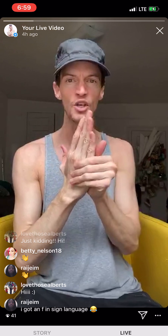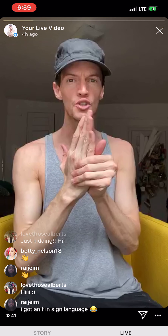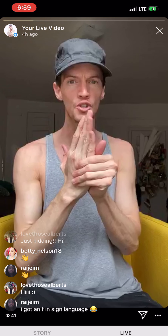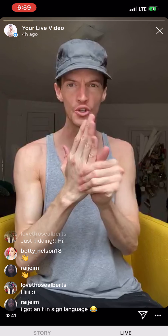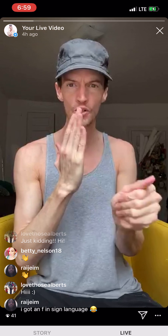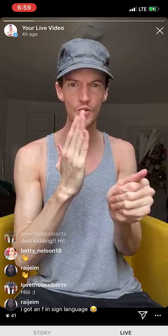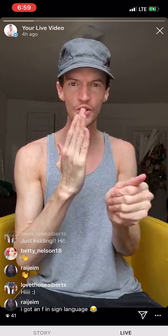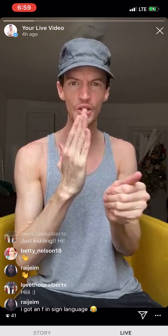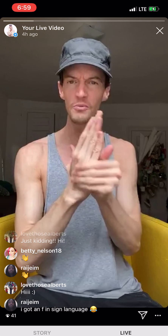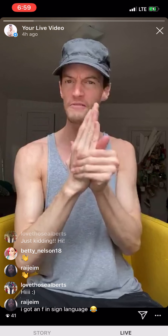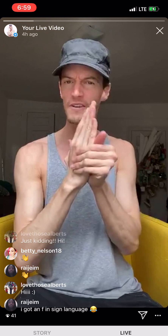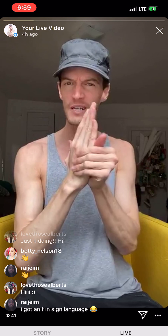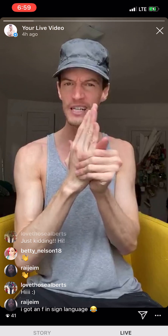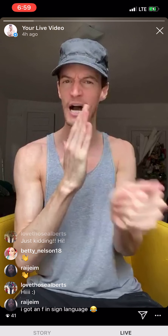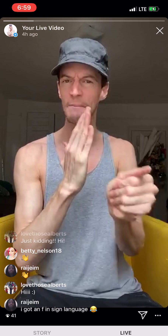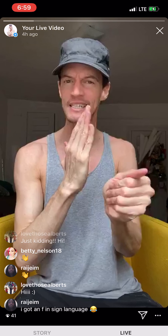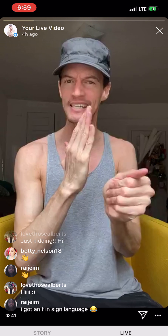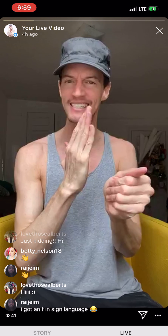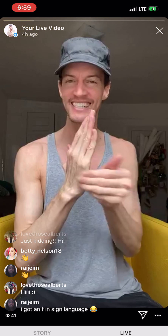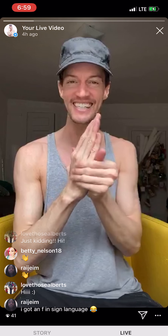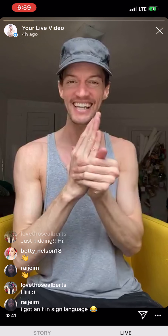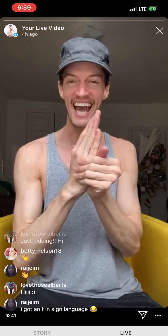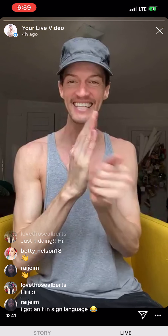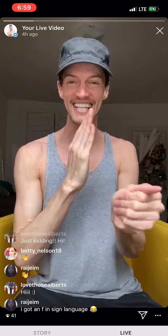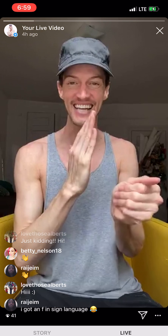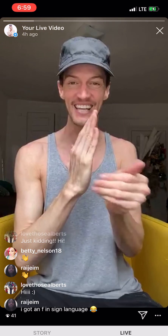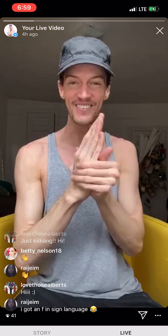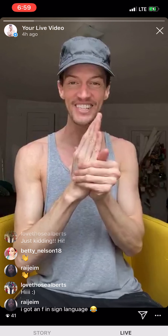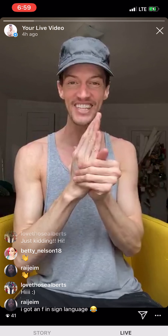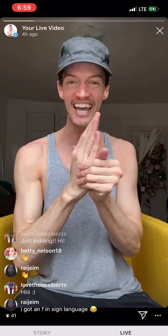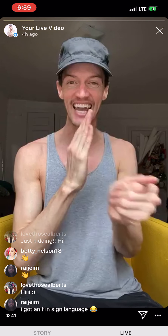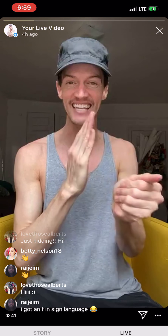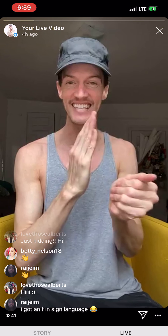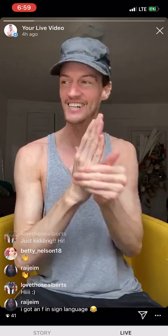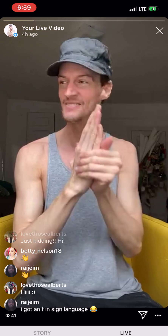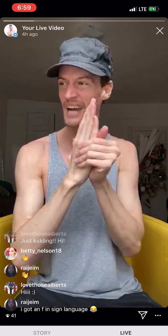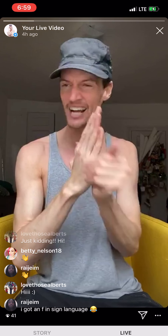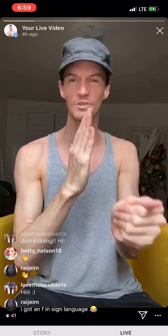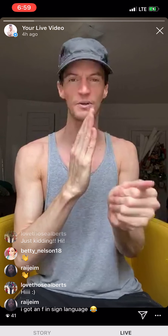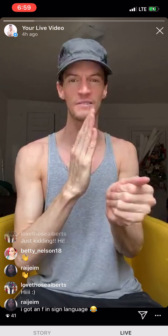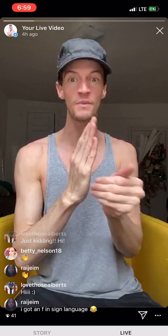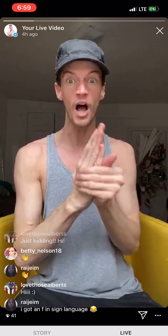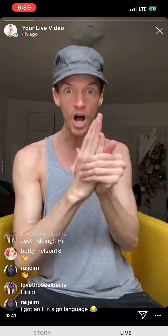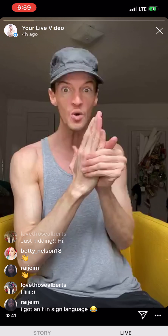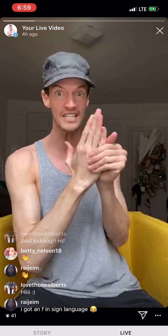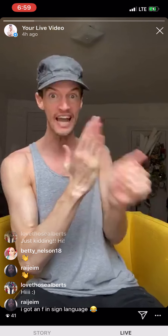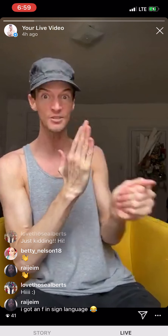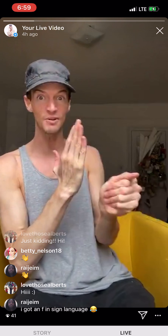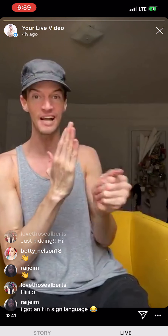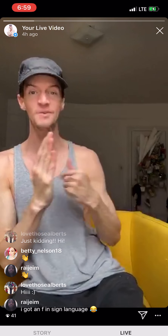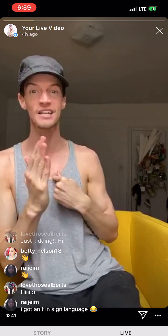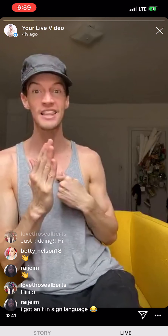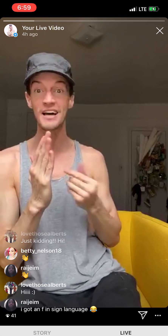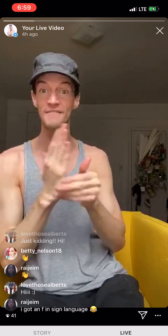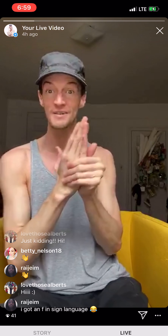Soon you will be very competent at sign language at ASL. Expert. Oh he's an expert. I would love someone to